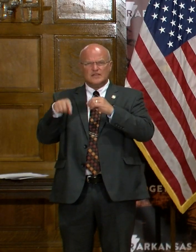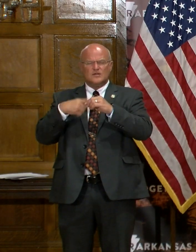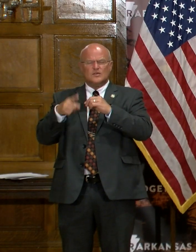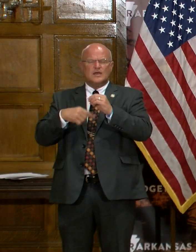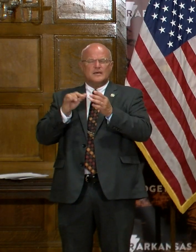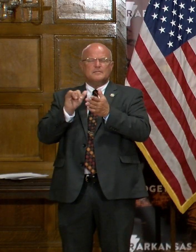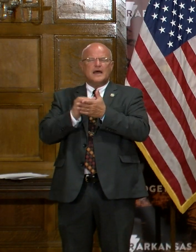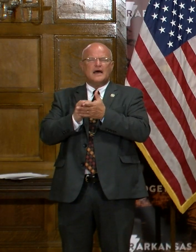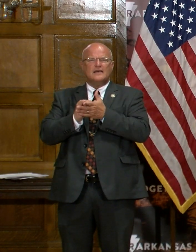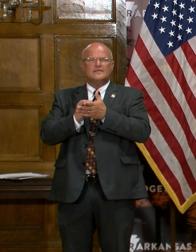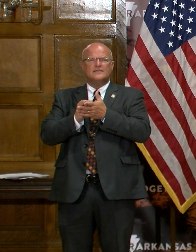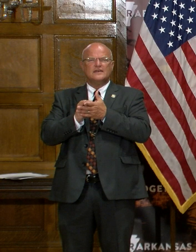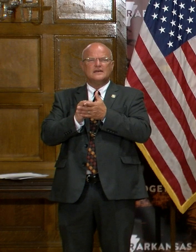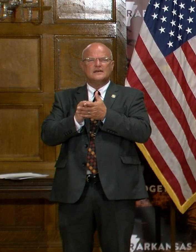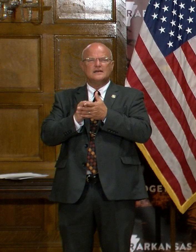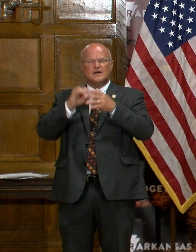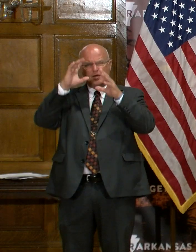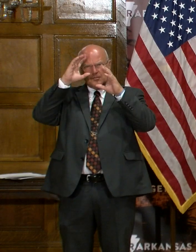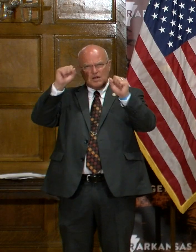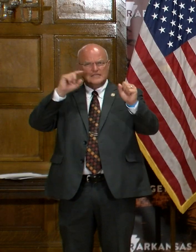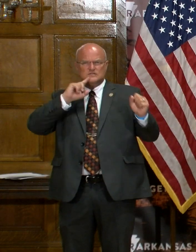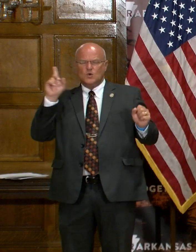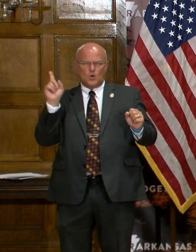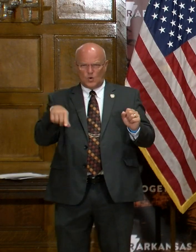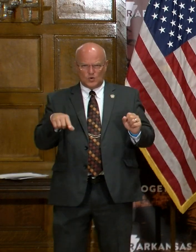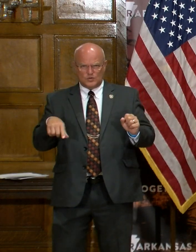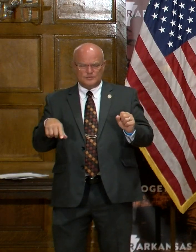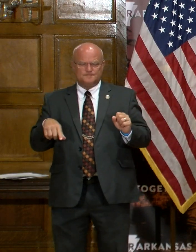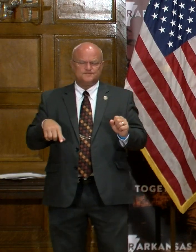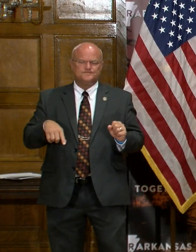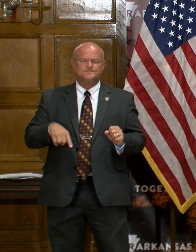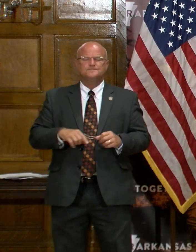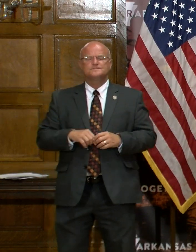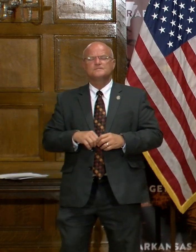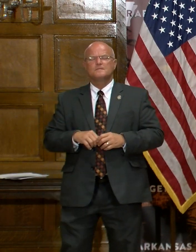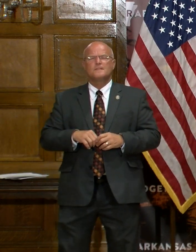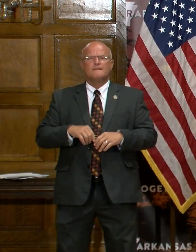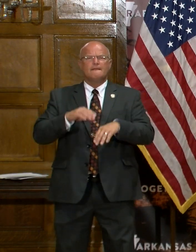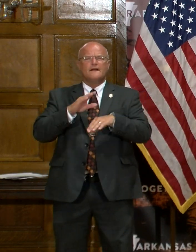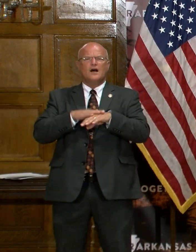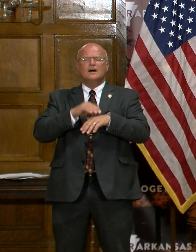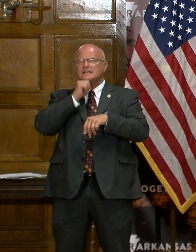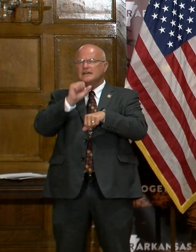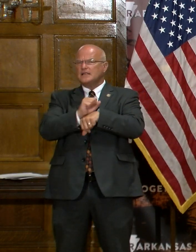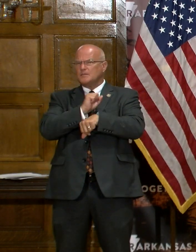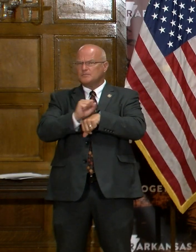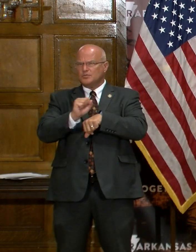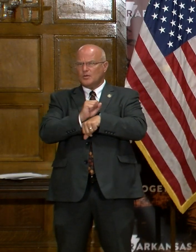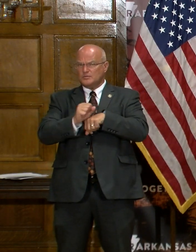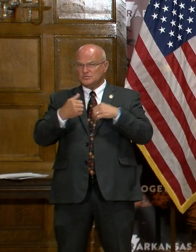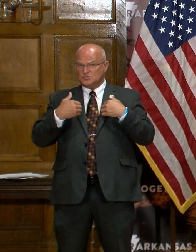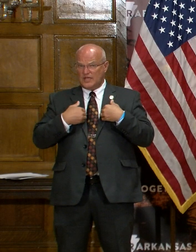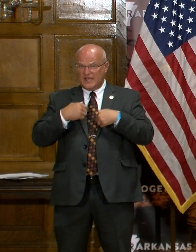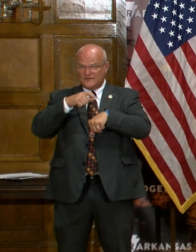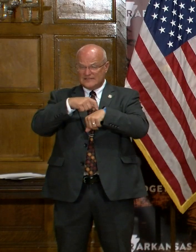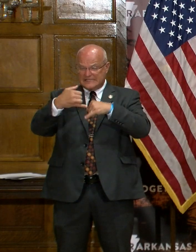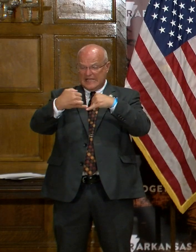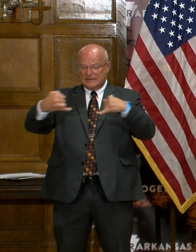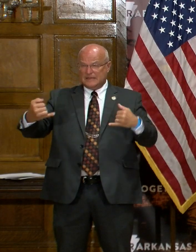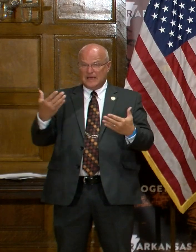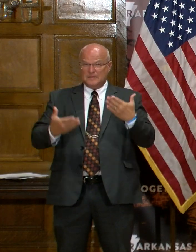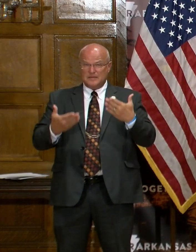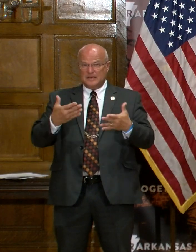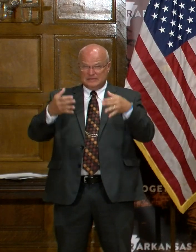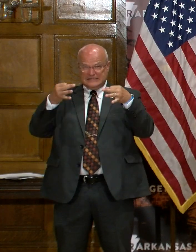related to the president's executive orders. On unemployment, do you have a timeline for making